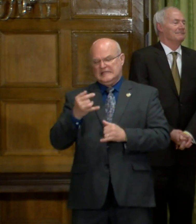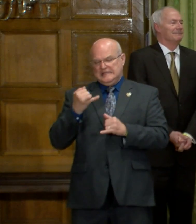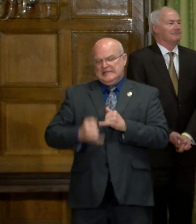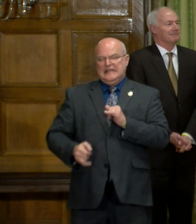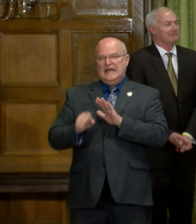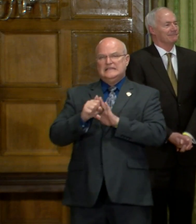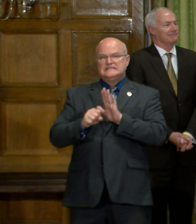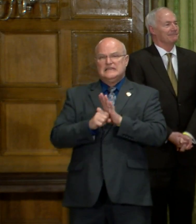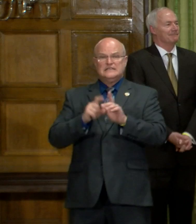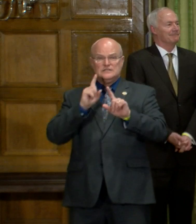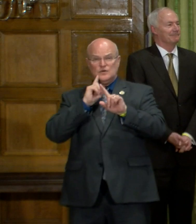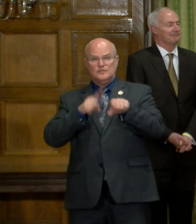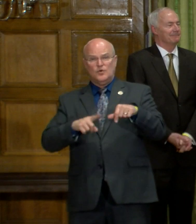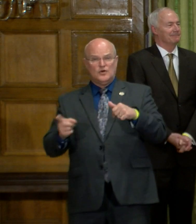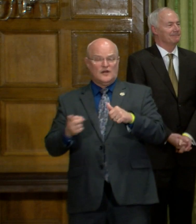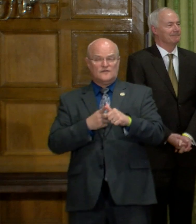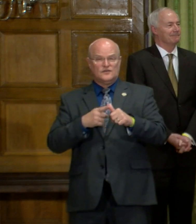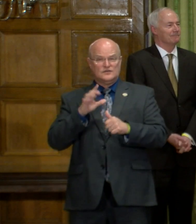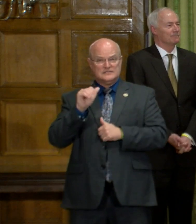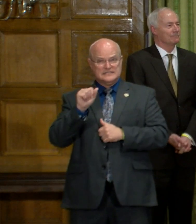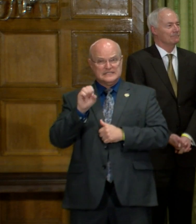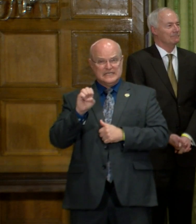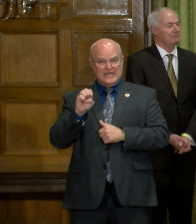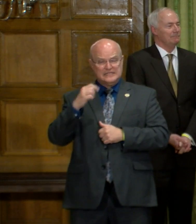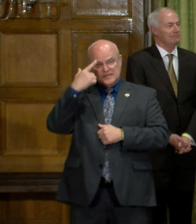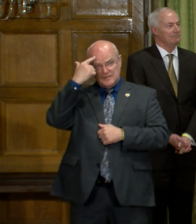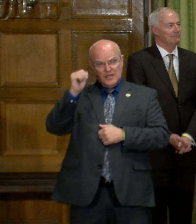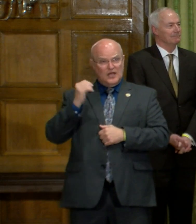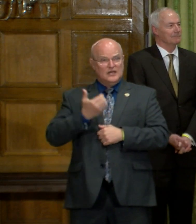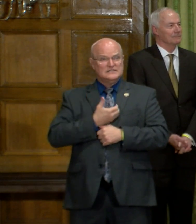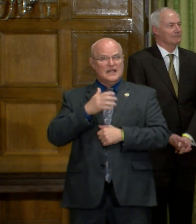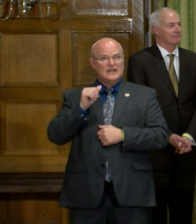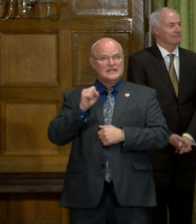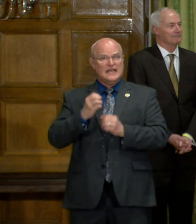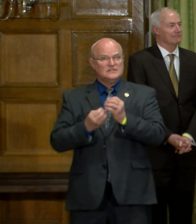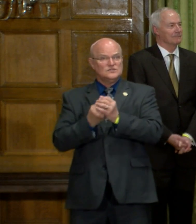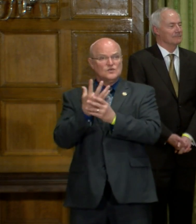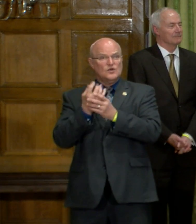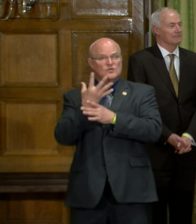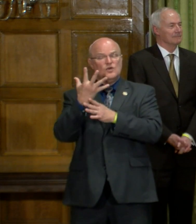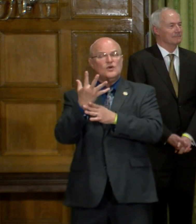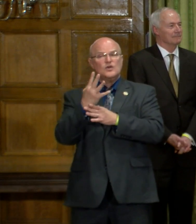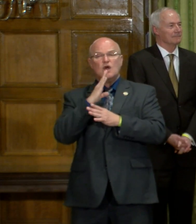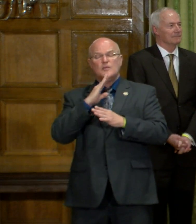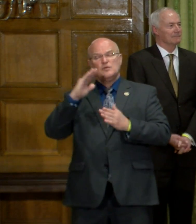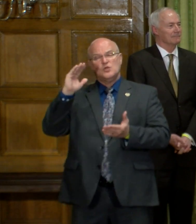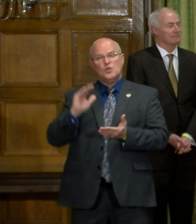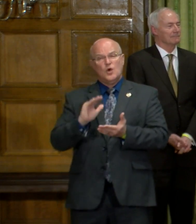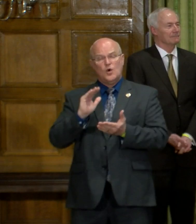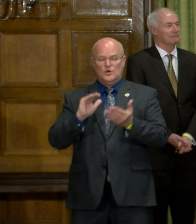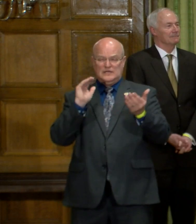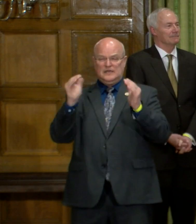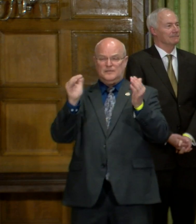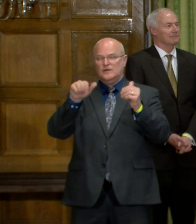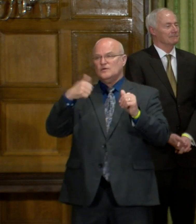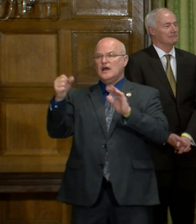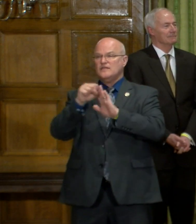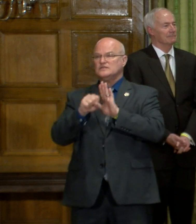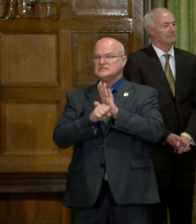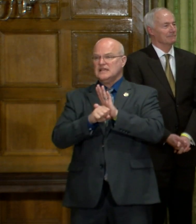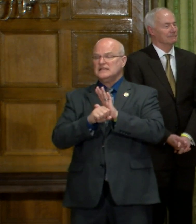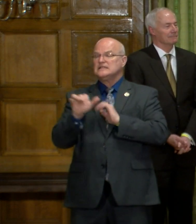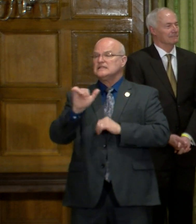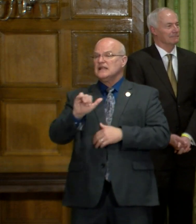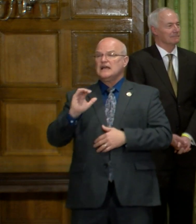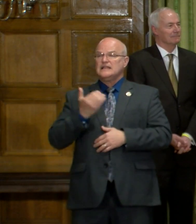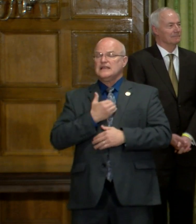the last states to report our first case, and because our case growth rate has been relatively low compared with other states, it's